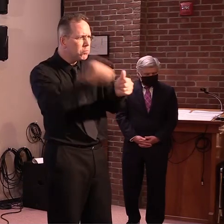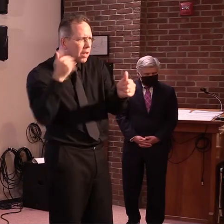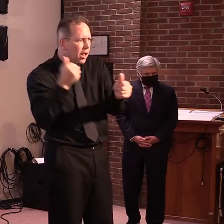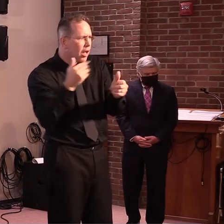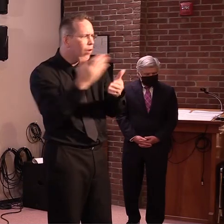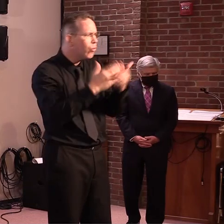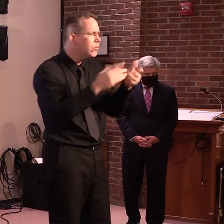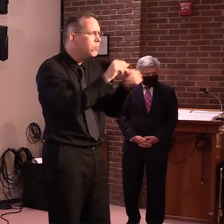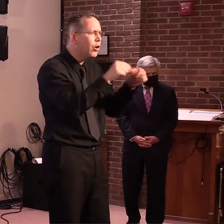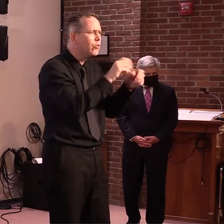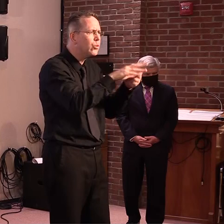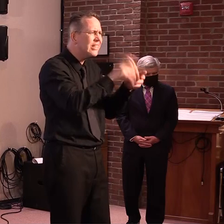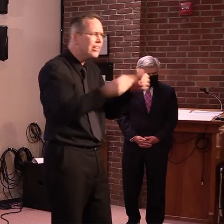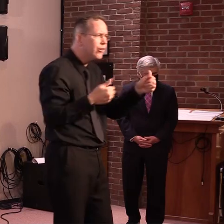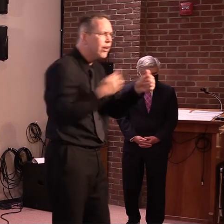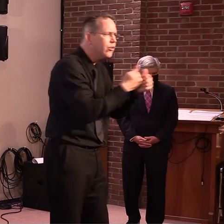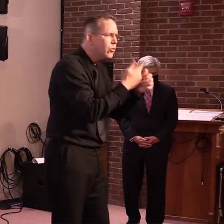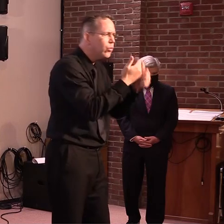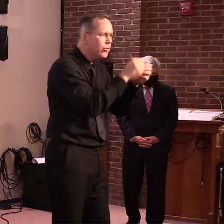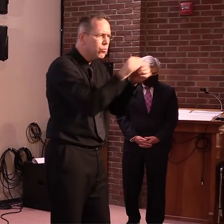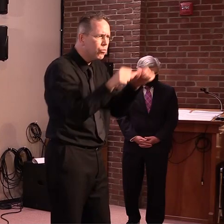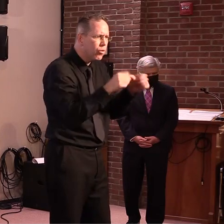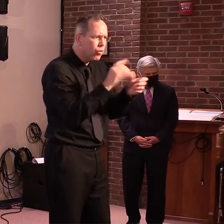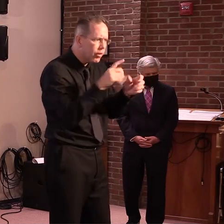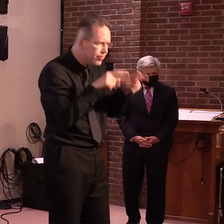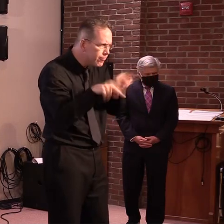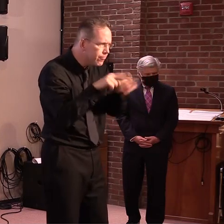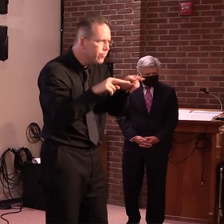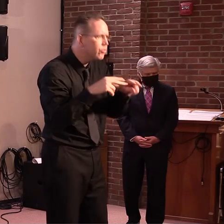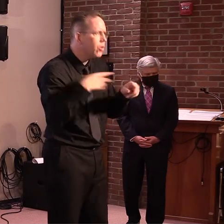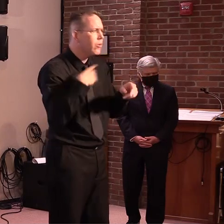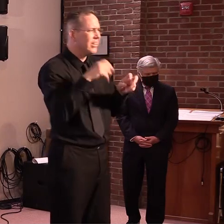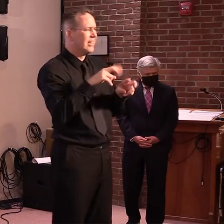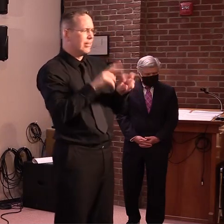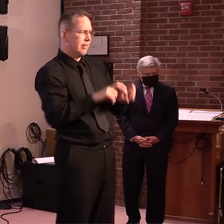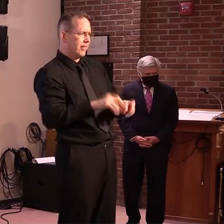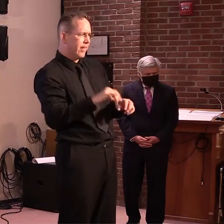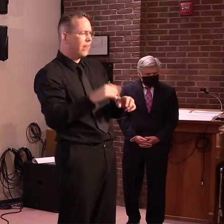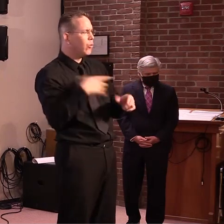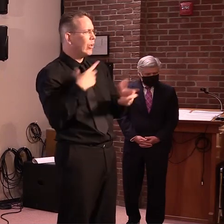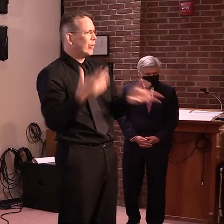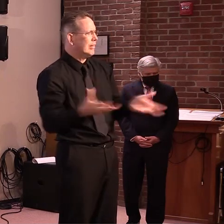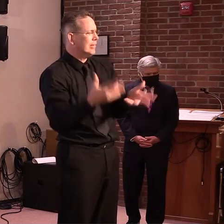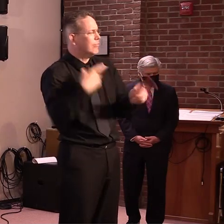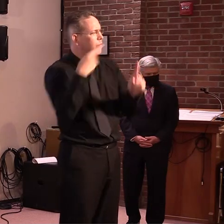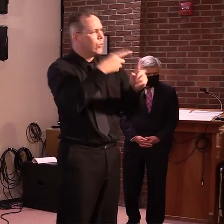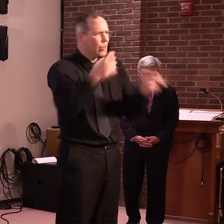which, and the reason, one of the reasons why we really need to focus on opening schools in the fall so we can begin to do that assessment.